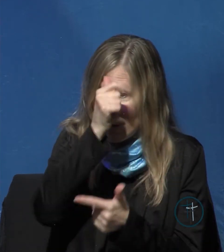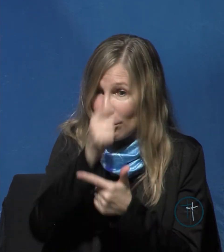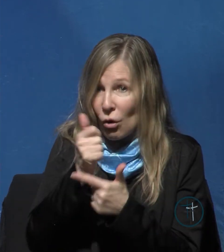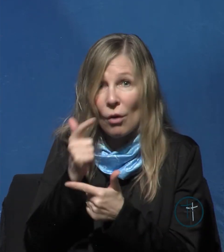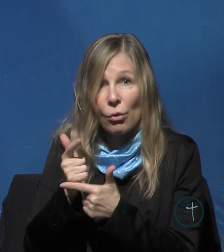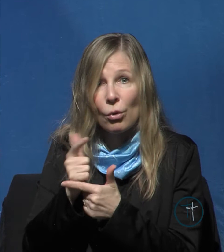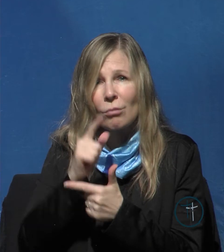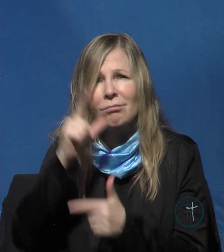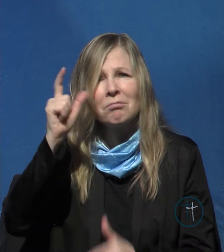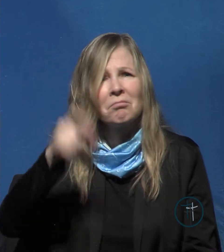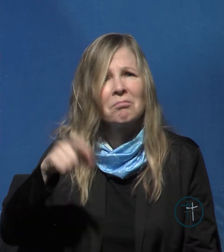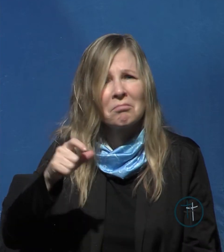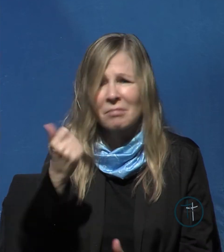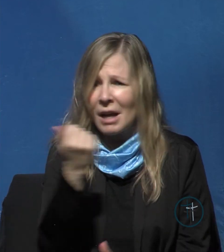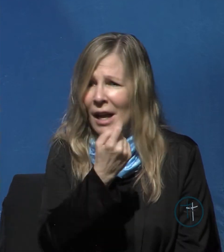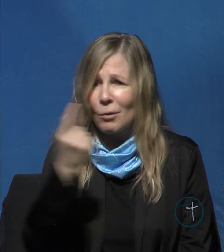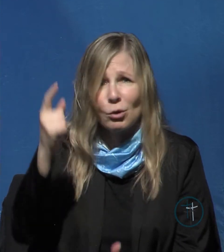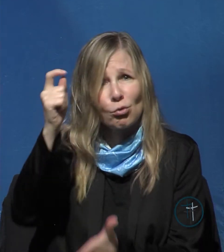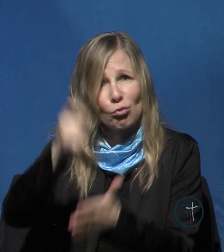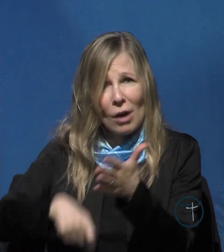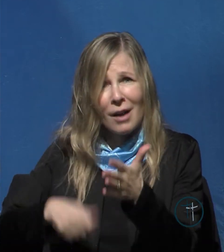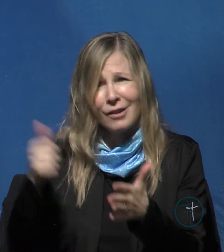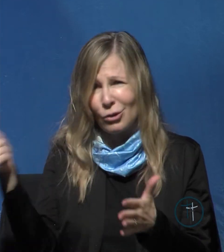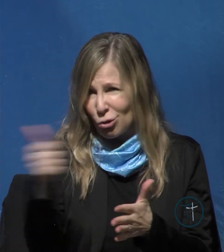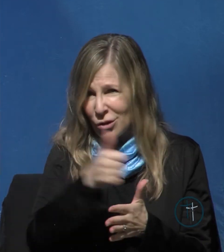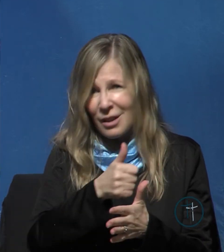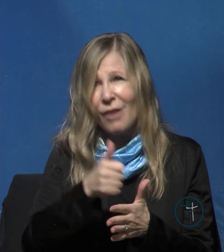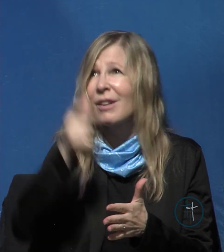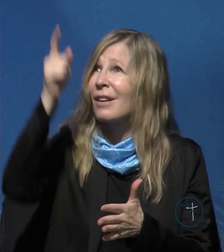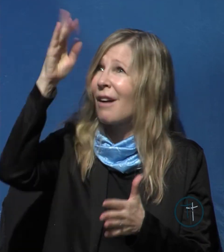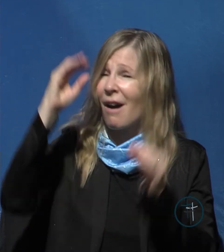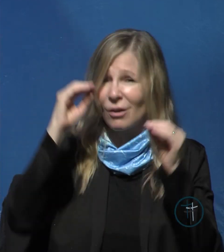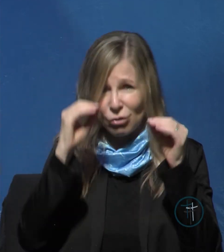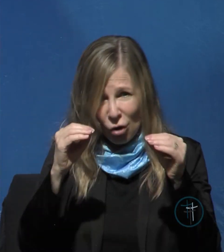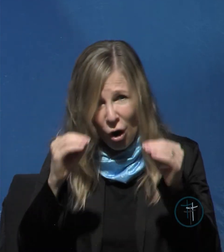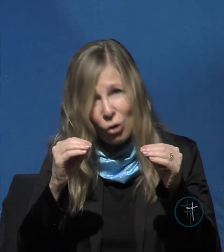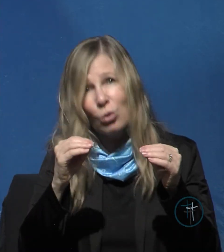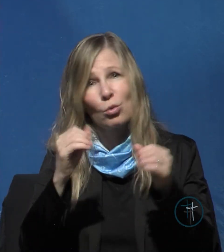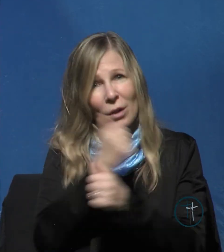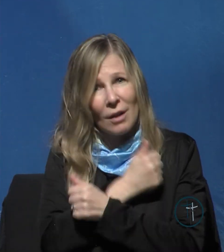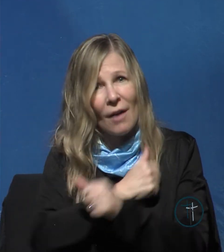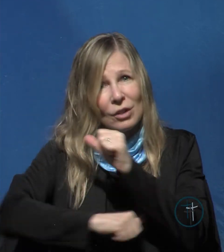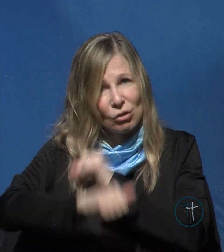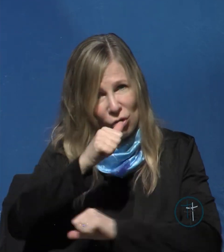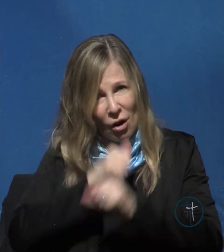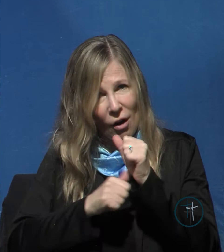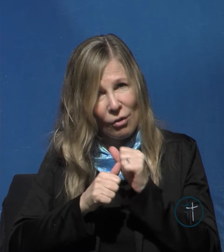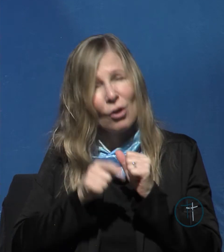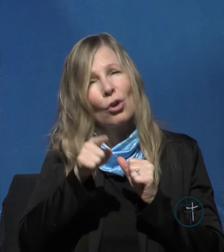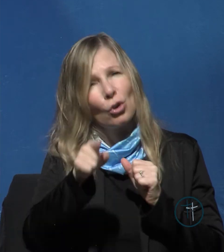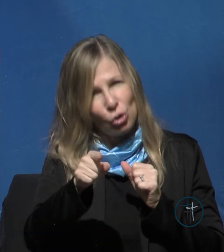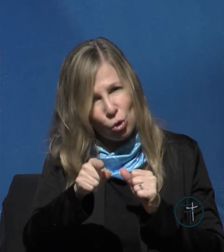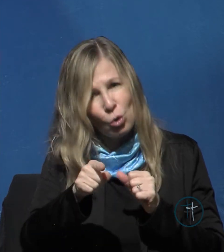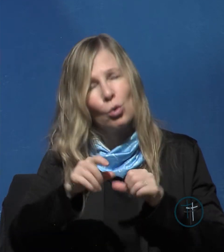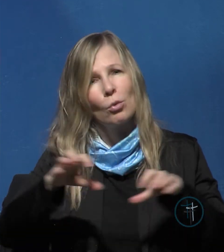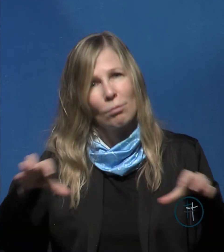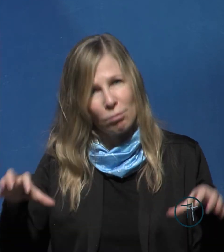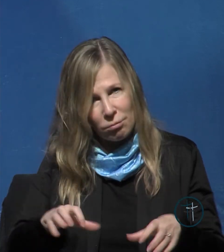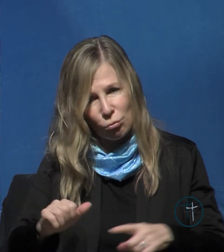you have no need for anyone to write to you, for you yourselves are taught by God to love one another. For indeed you do practice